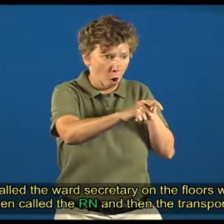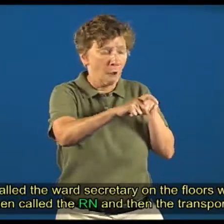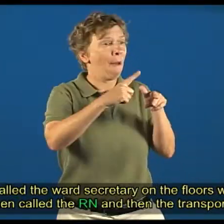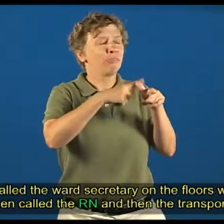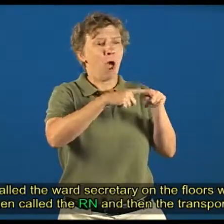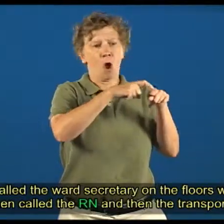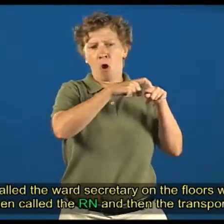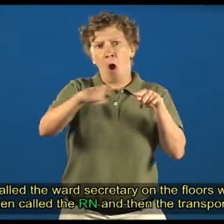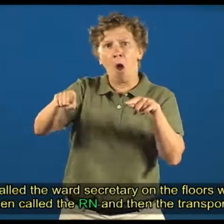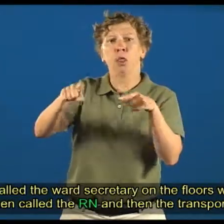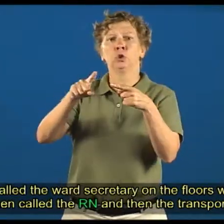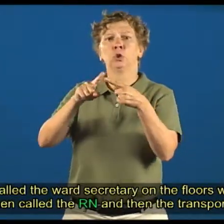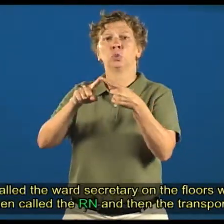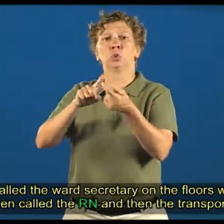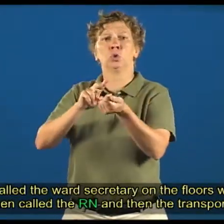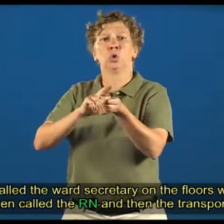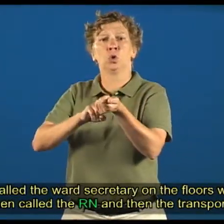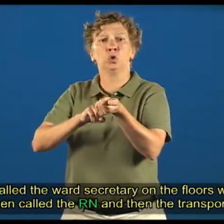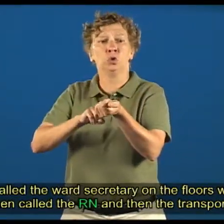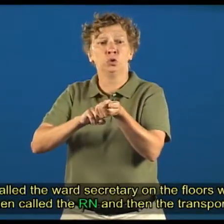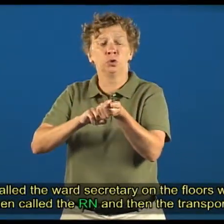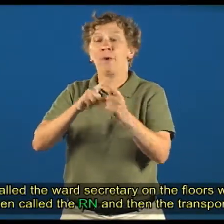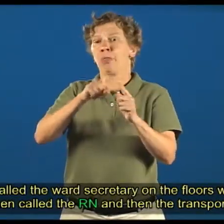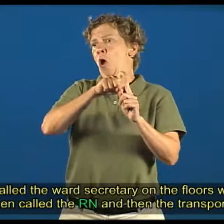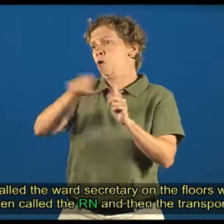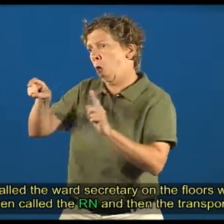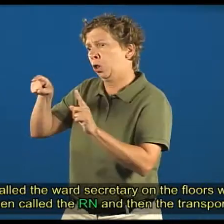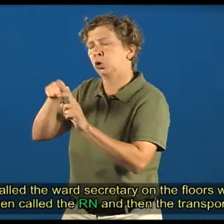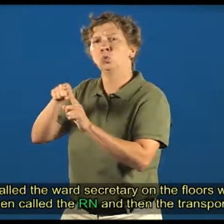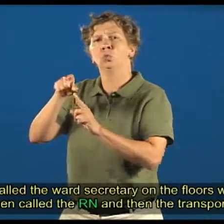who then called the RN and then the transporter.